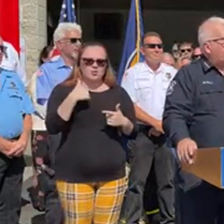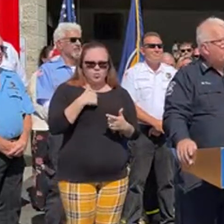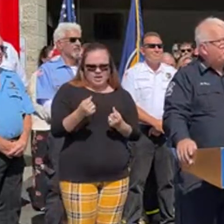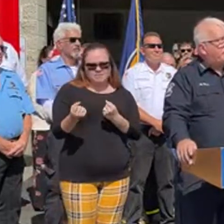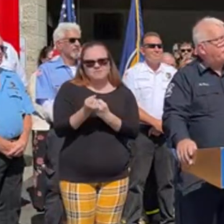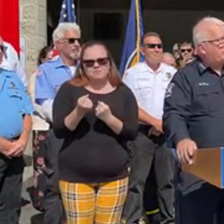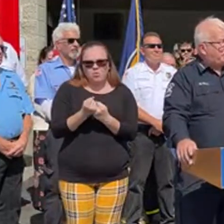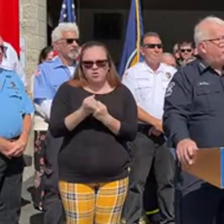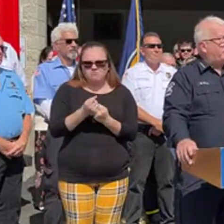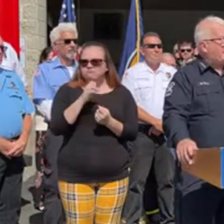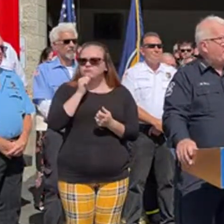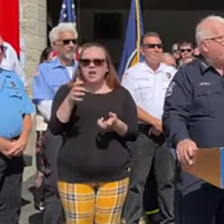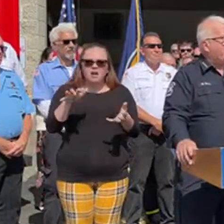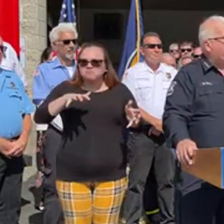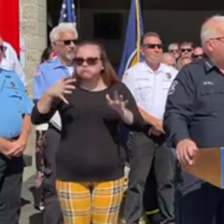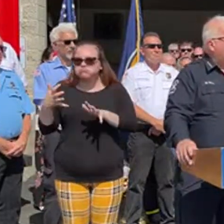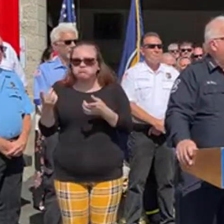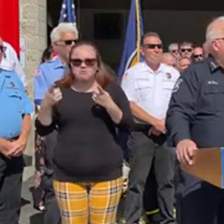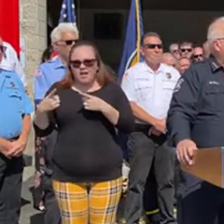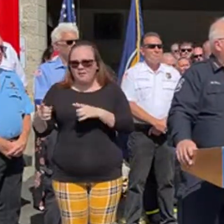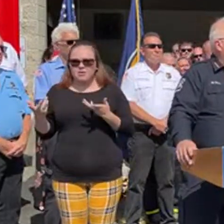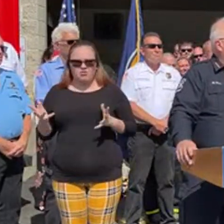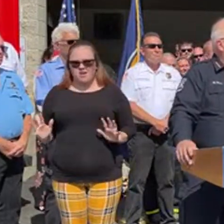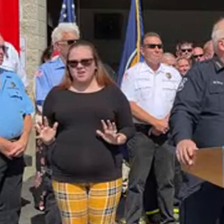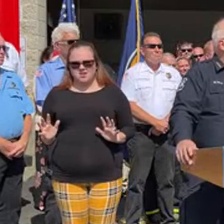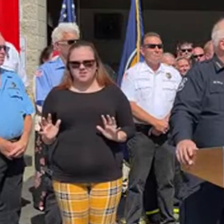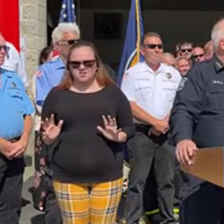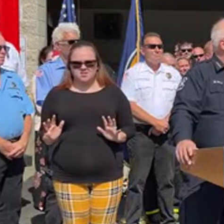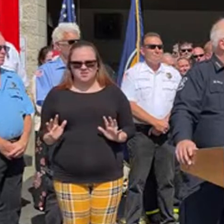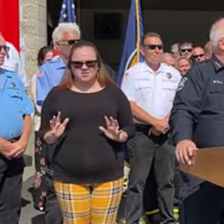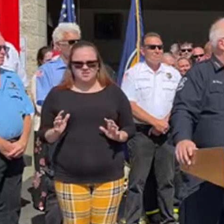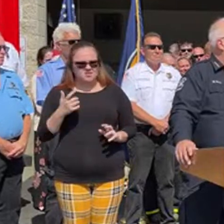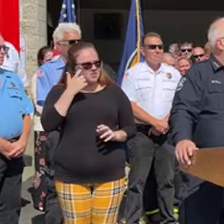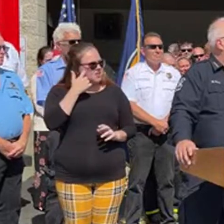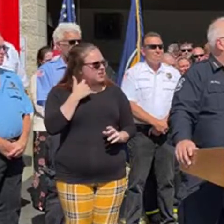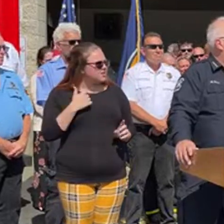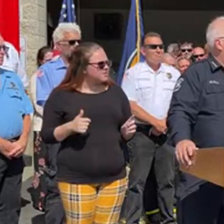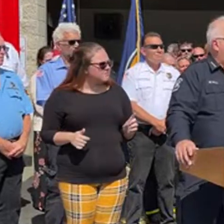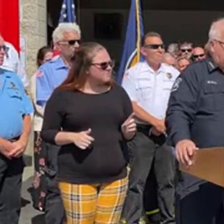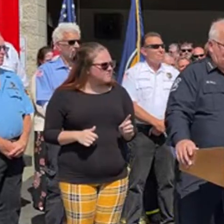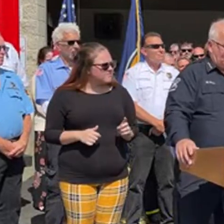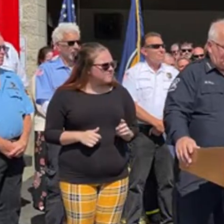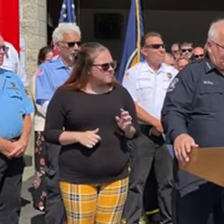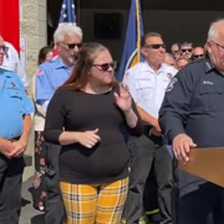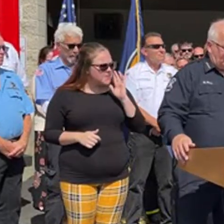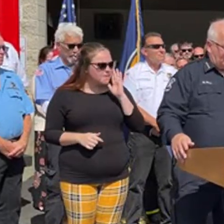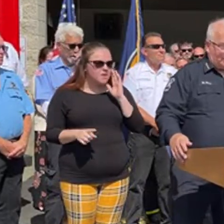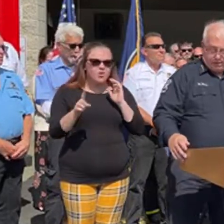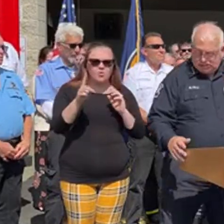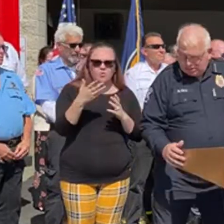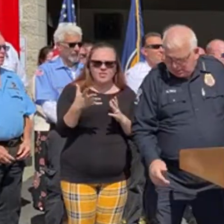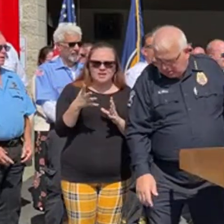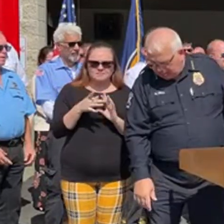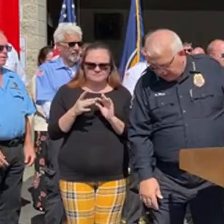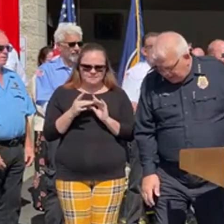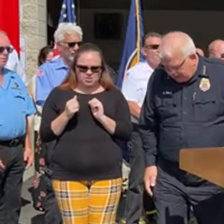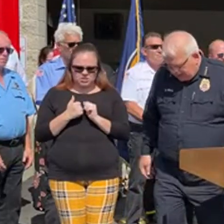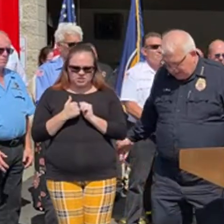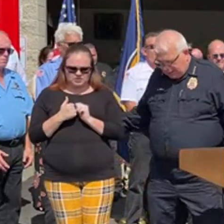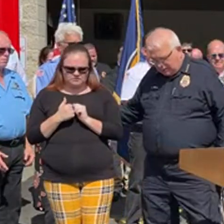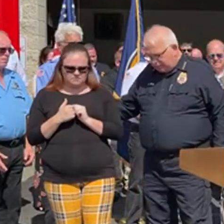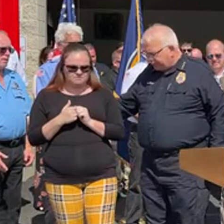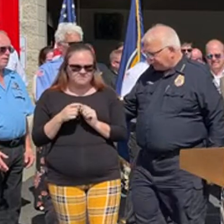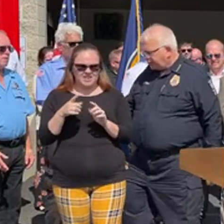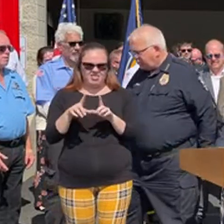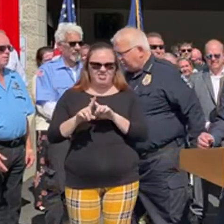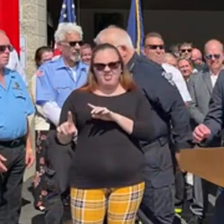We don't want to disrupt what's currently happening right now. Did I mention the nurse navigator? The one thing I want to talk about with David walked